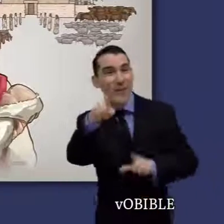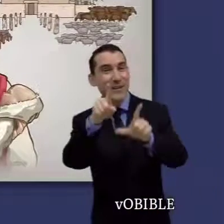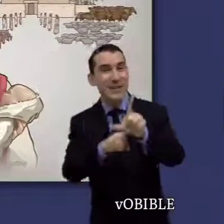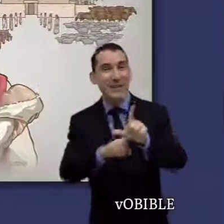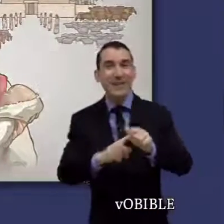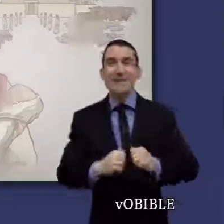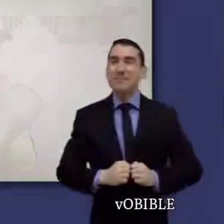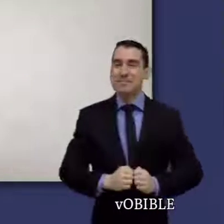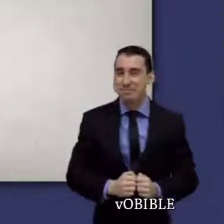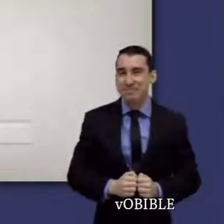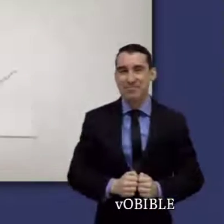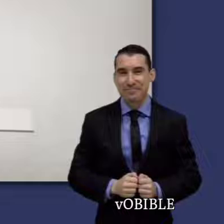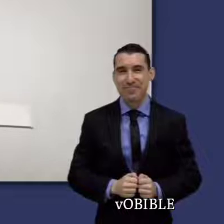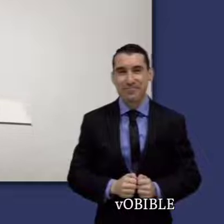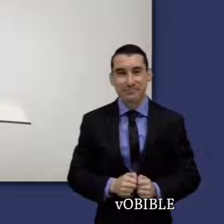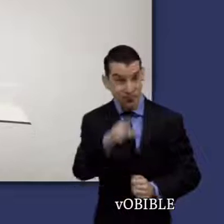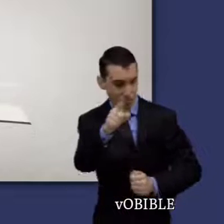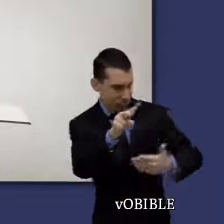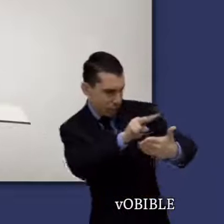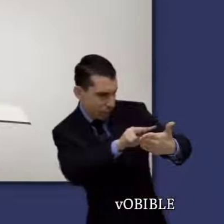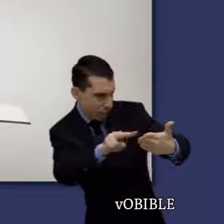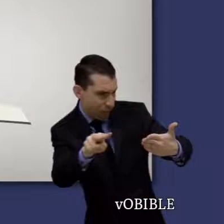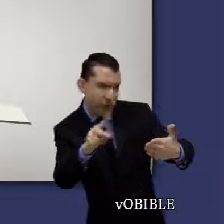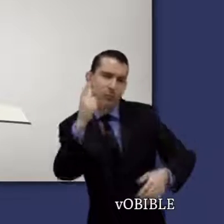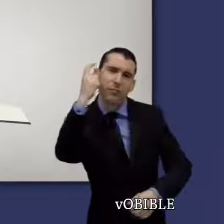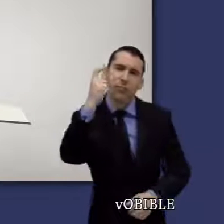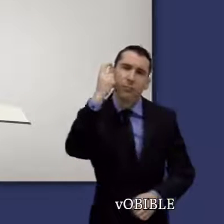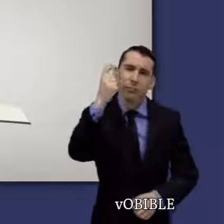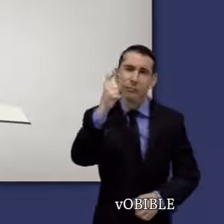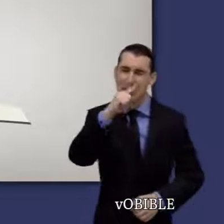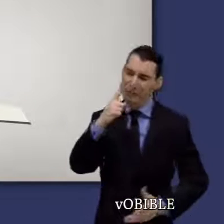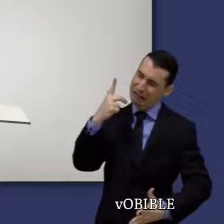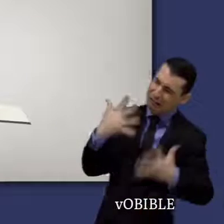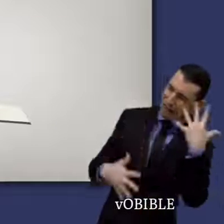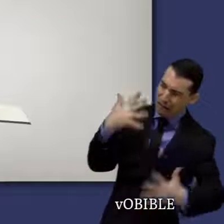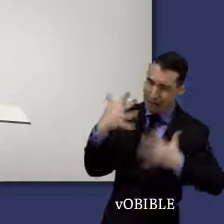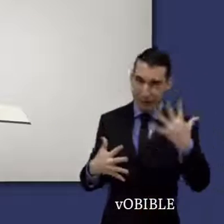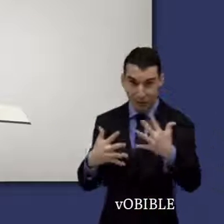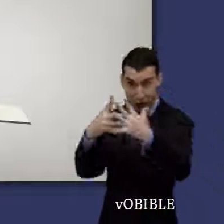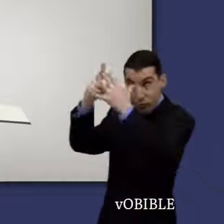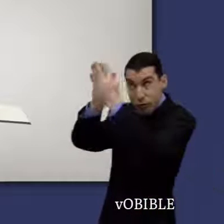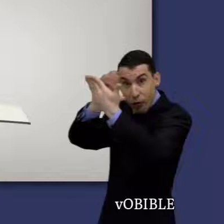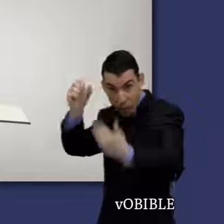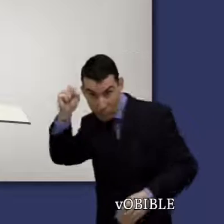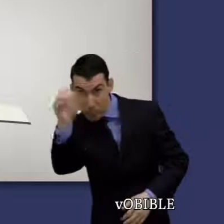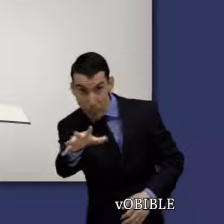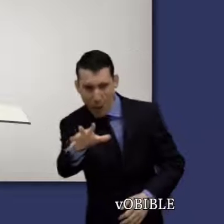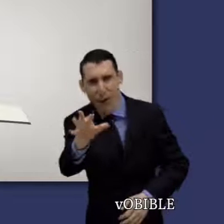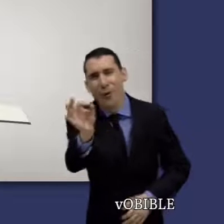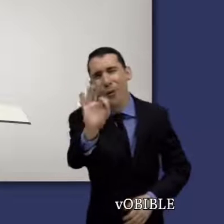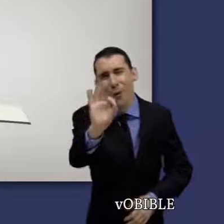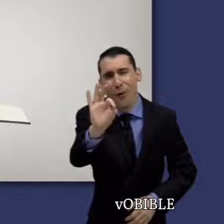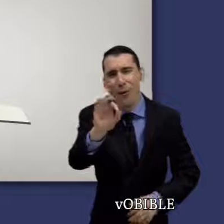years. As you read this book, pay attention to how this account proves that Jehovah is not the